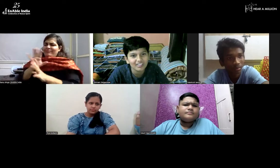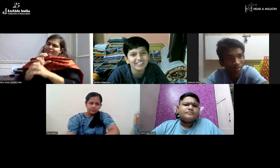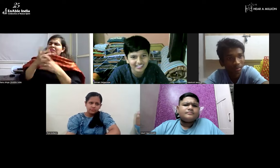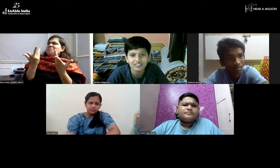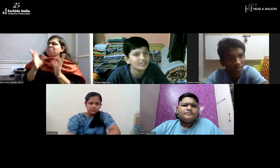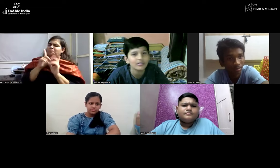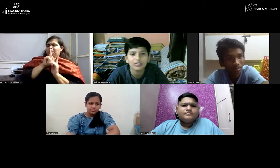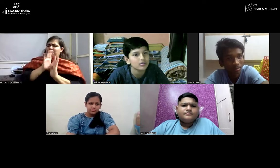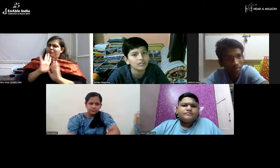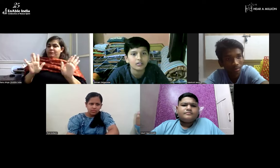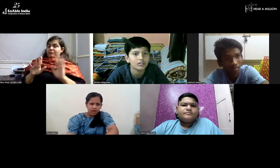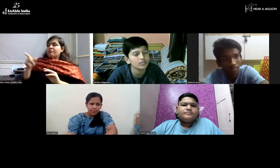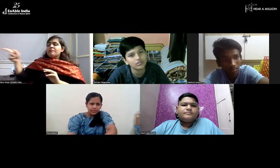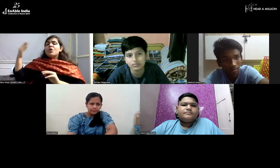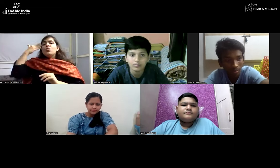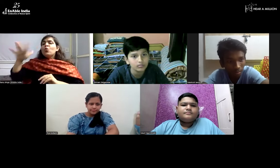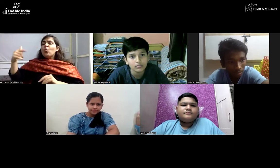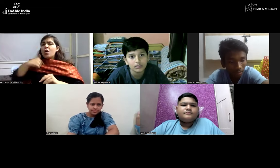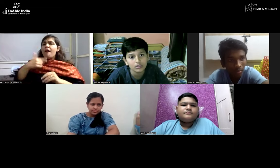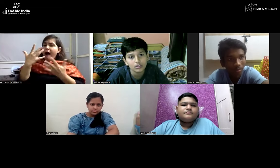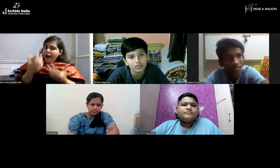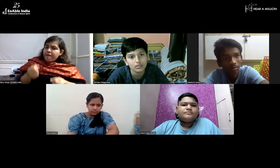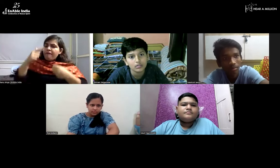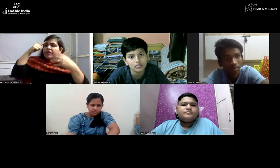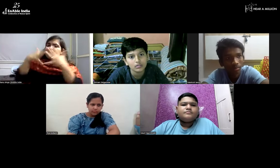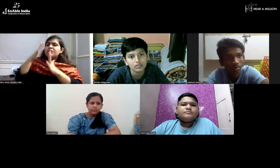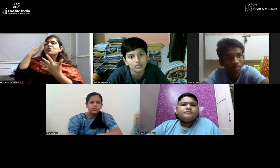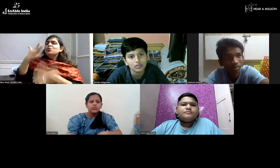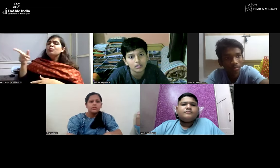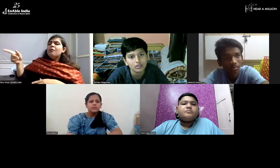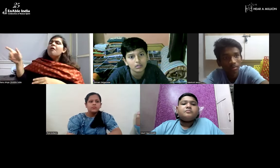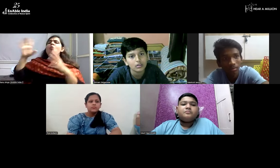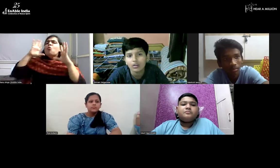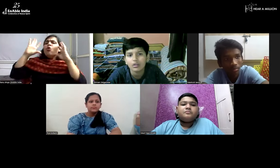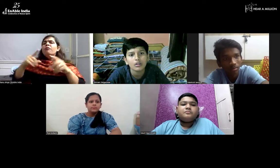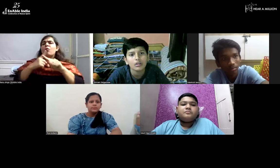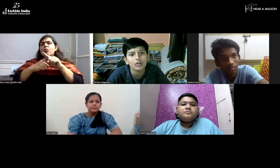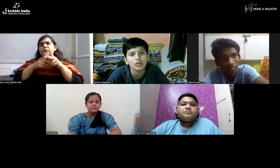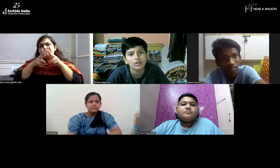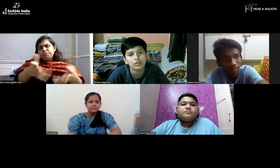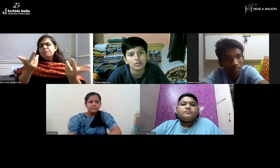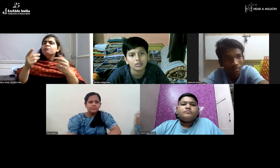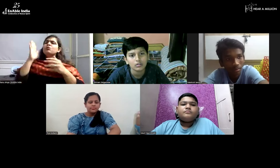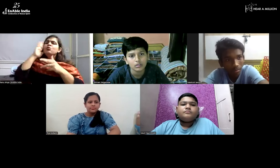something funny and fun instance and you laugh it out. So will that also help, like sharing with